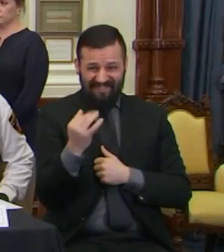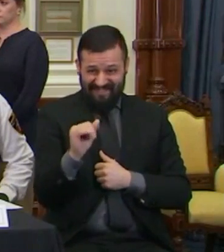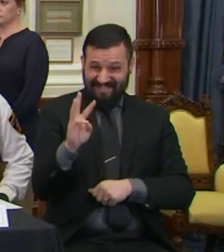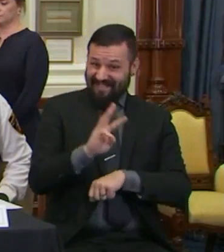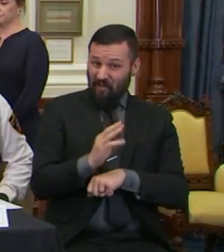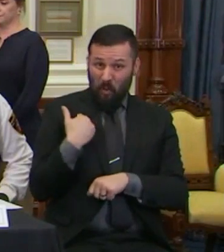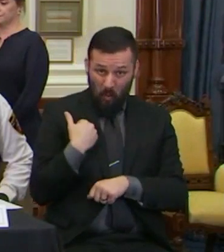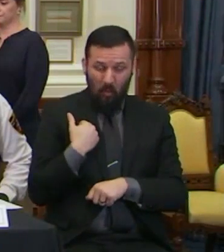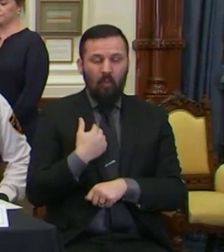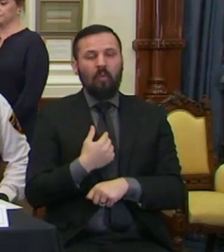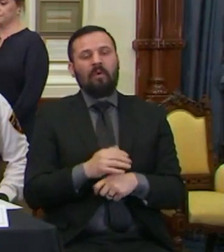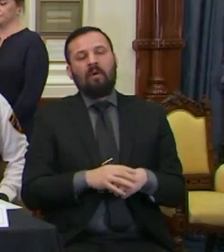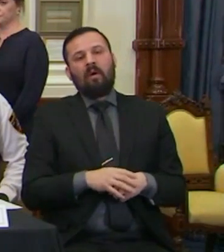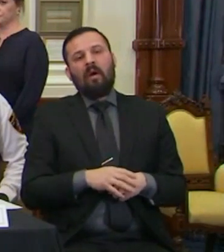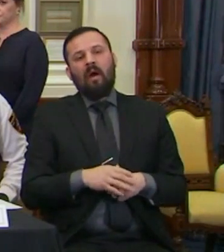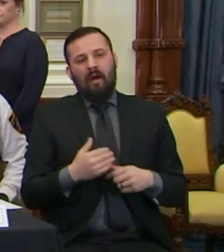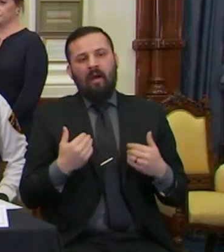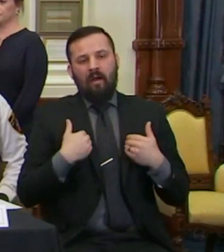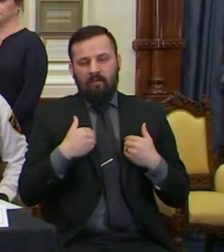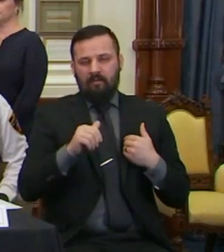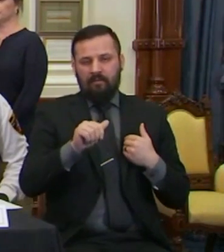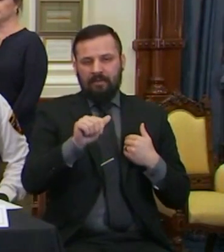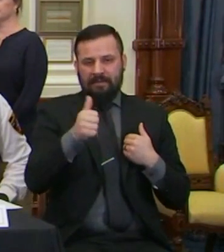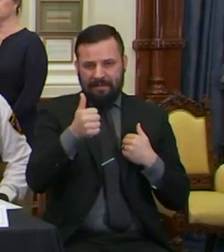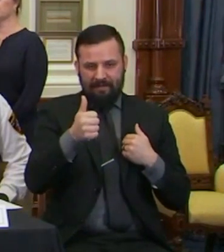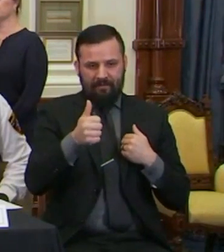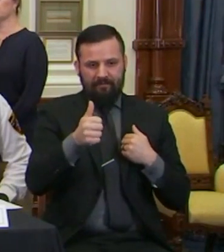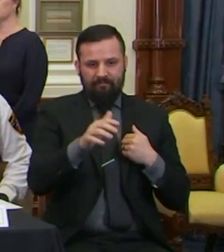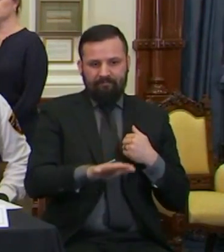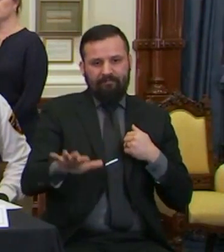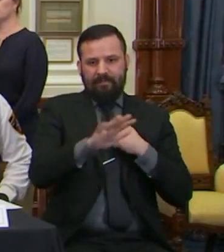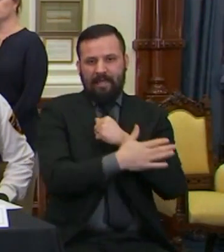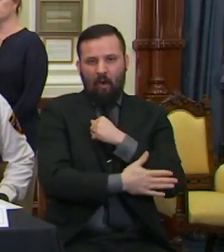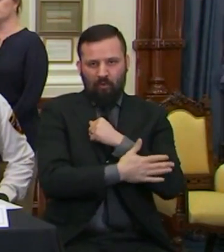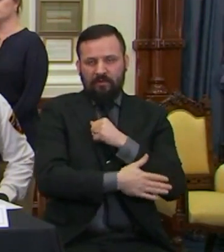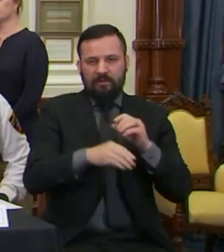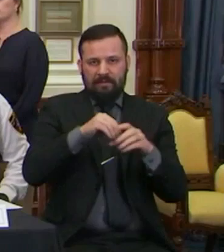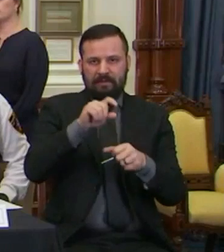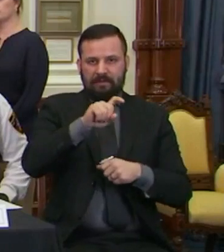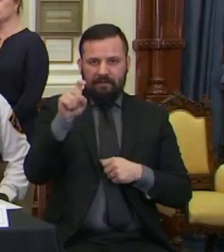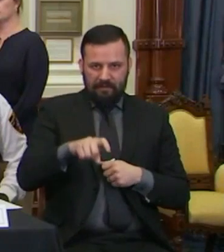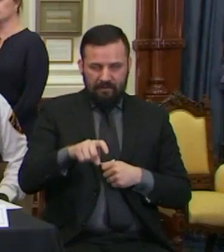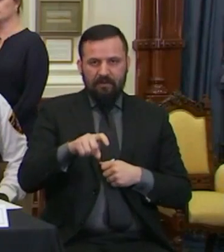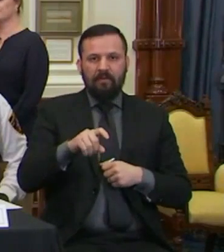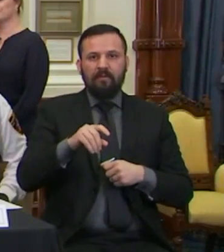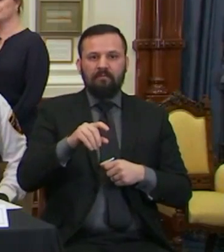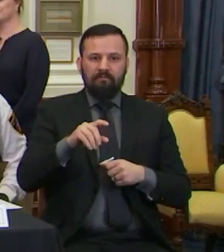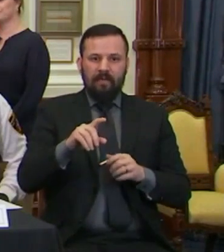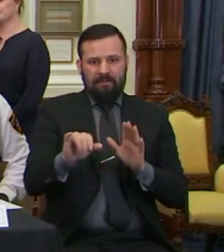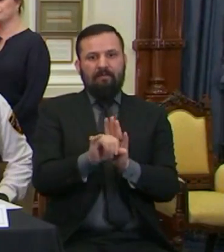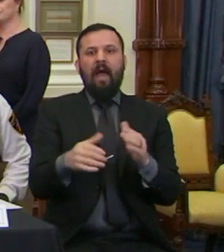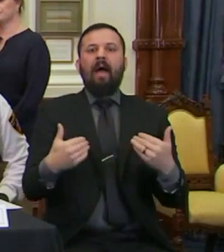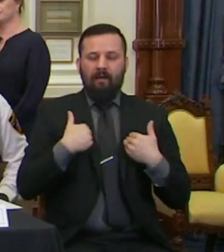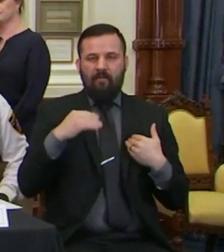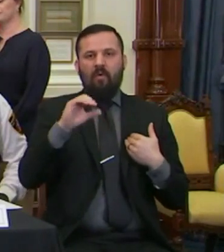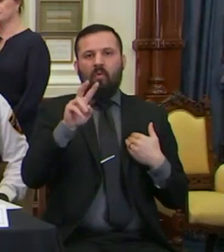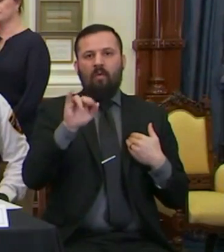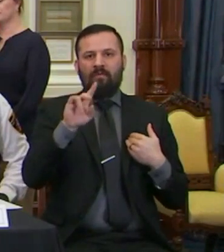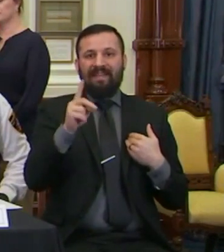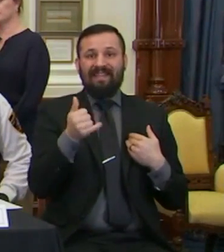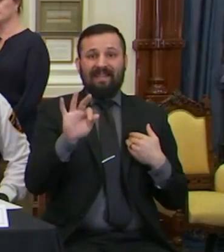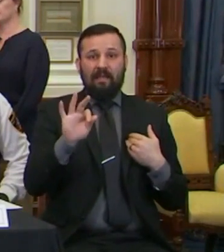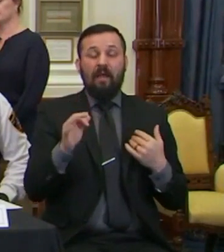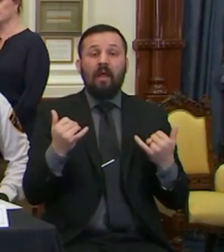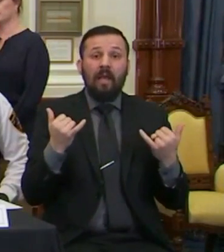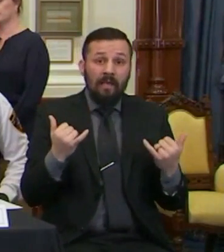ago, there were 10 counties in the state of Texas where COVID-19 had been identified. As we gather today,